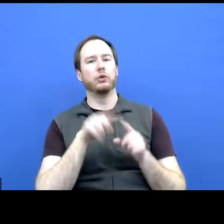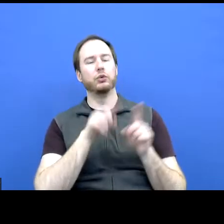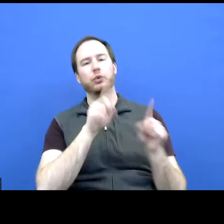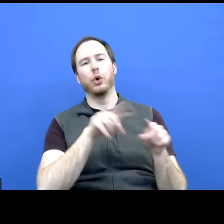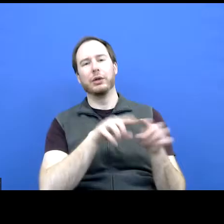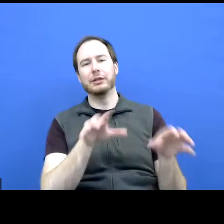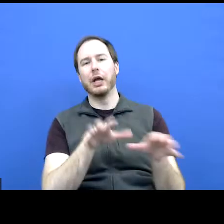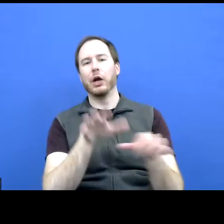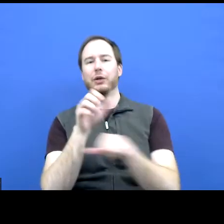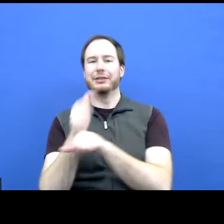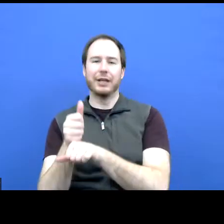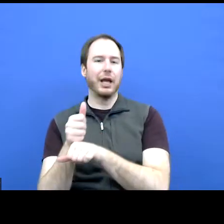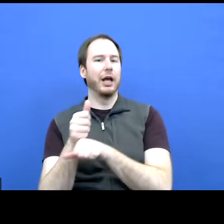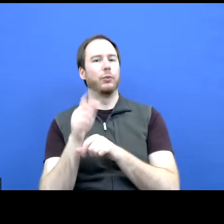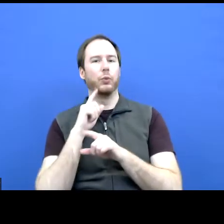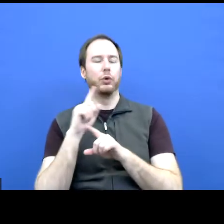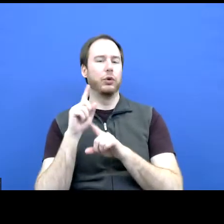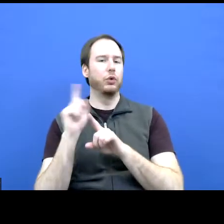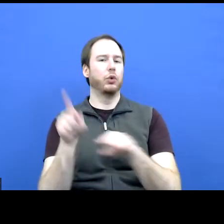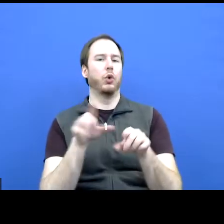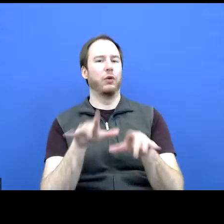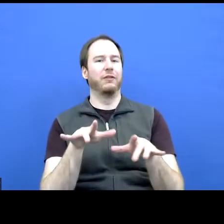decorate and set up, do events.